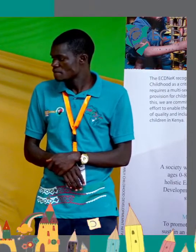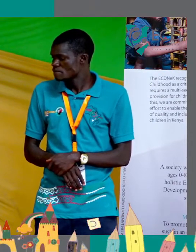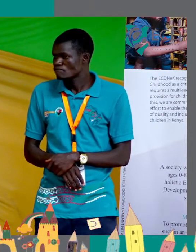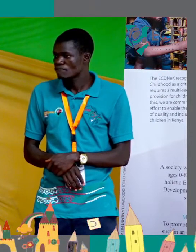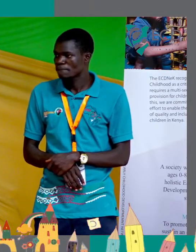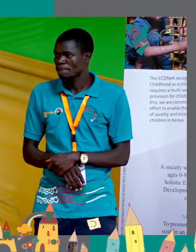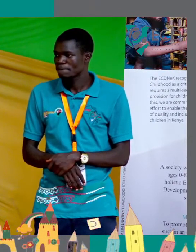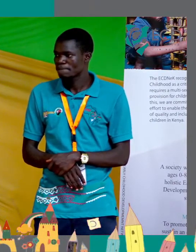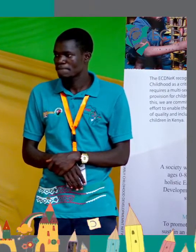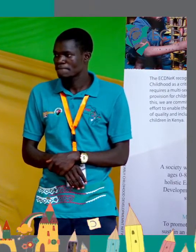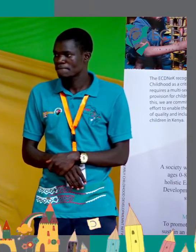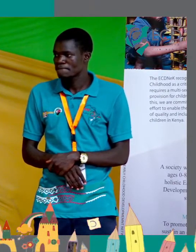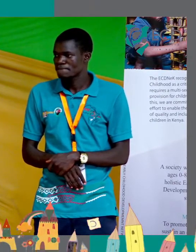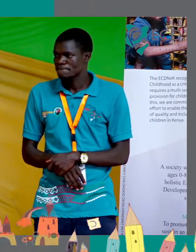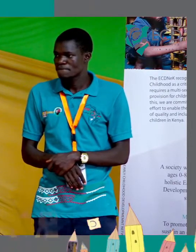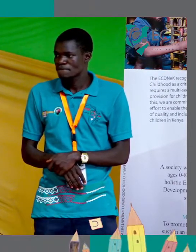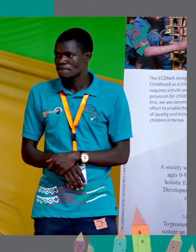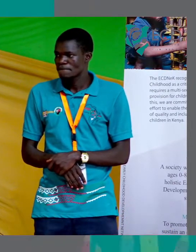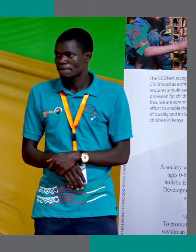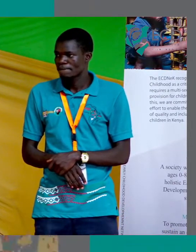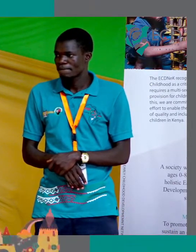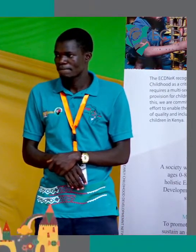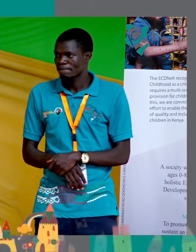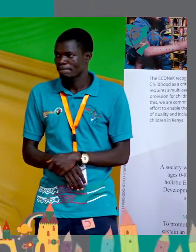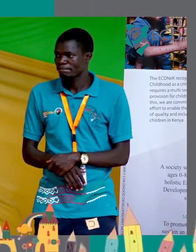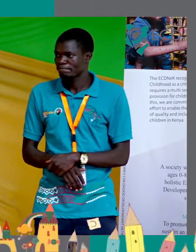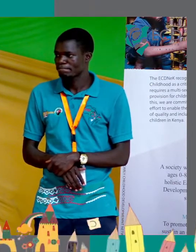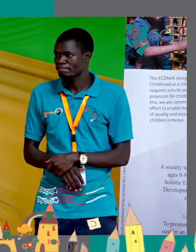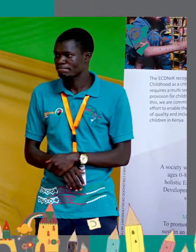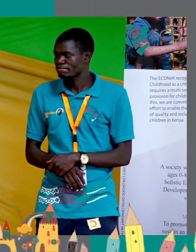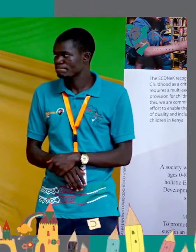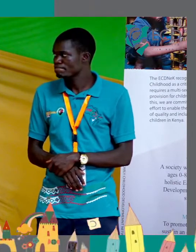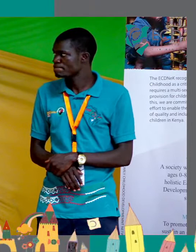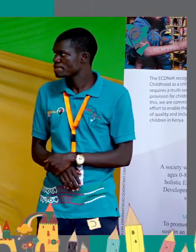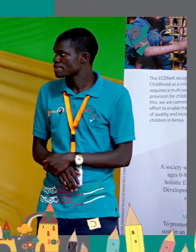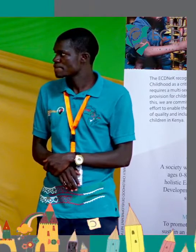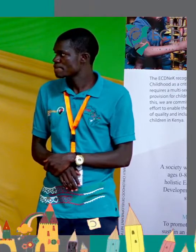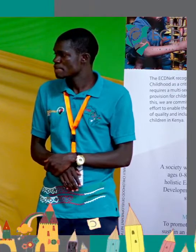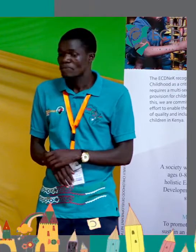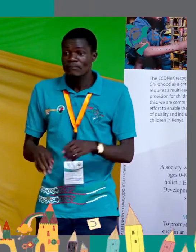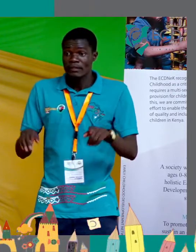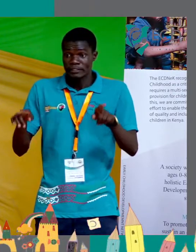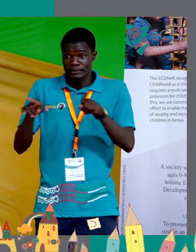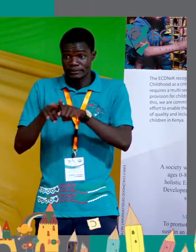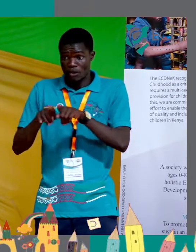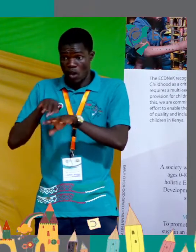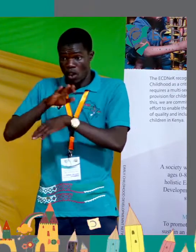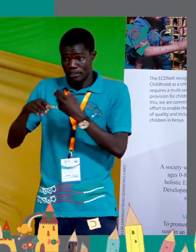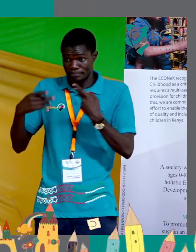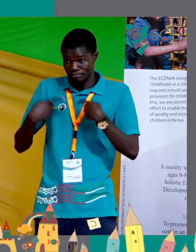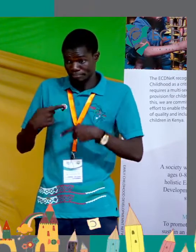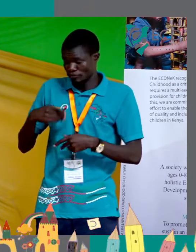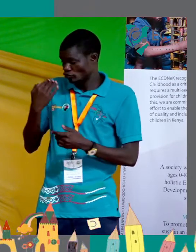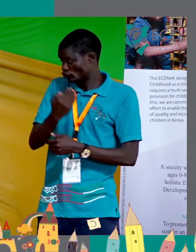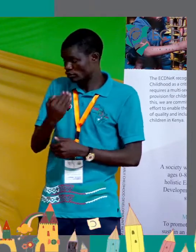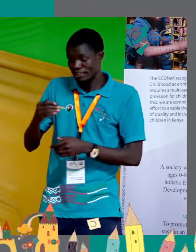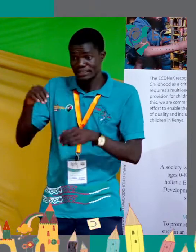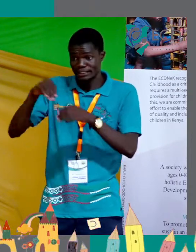to ensure survival, the health, development, and well-being of all newborns and children in